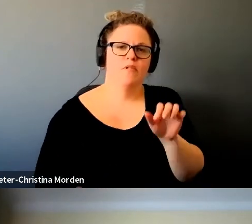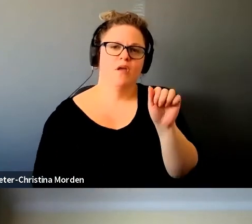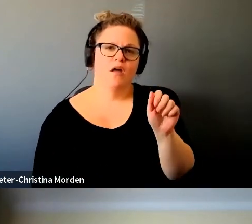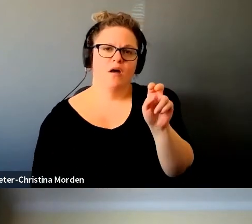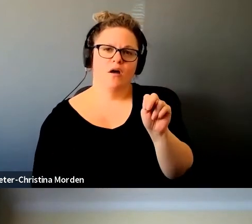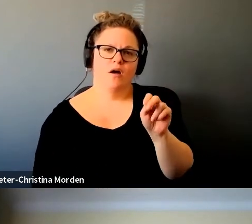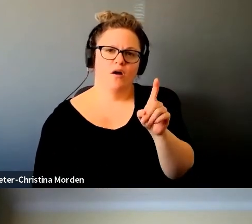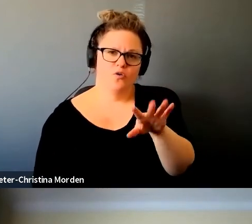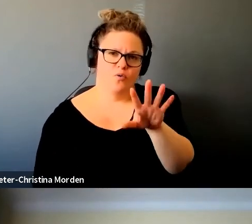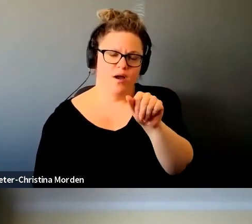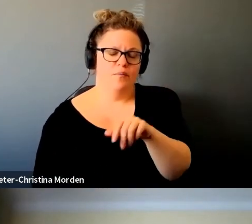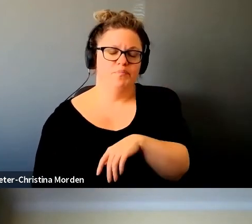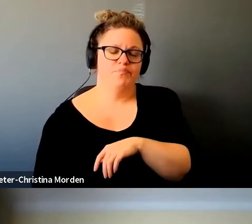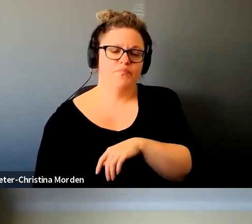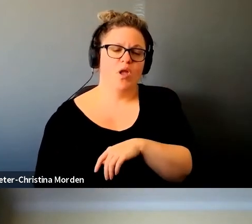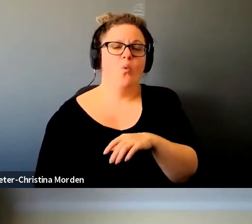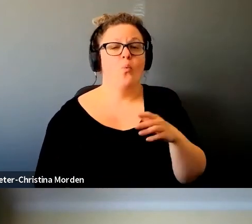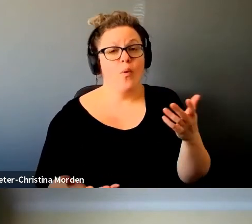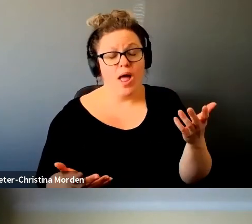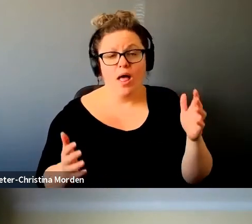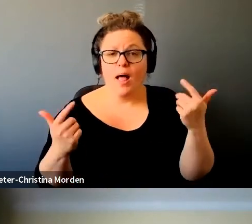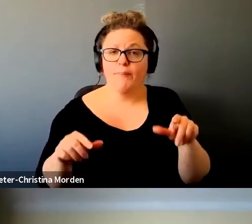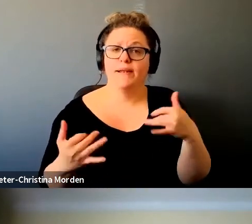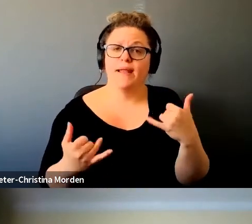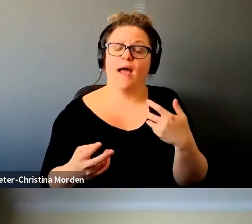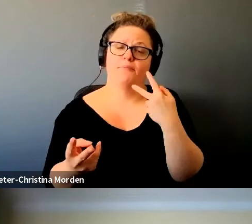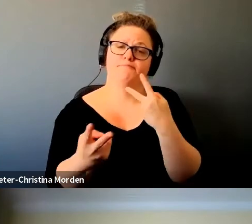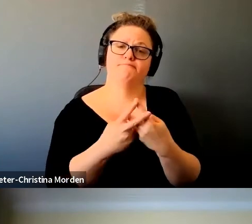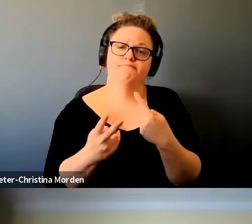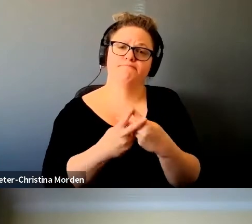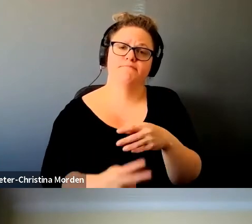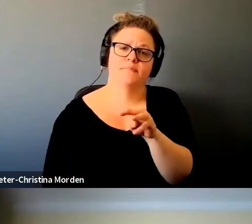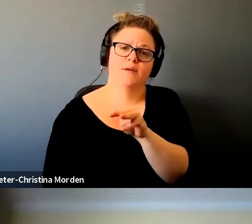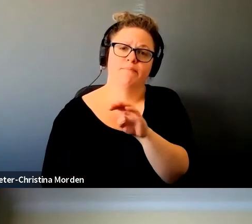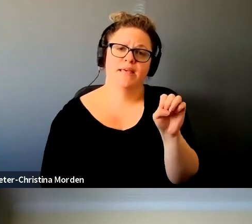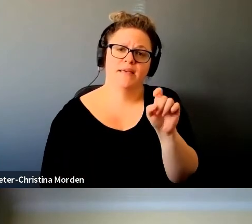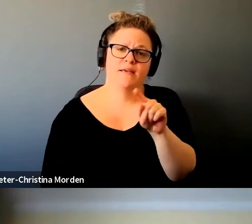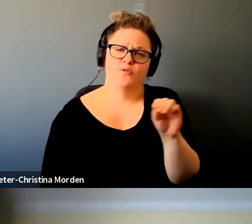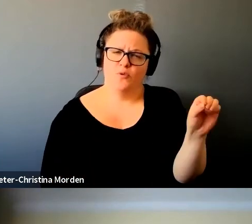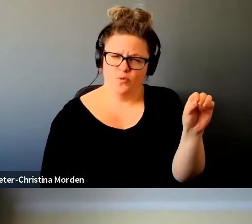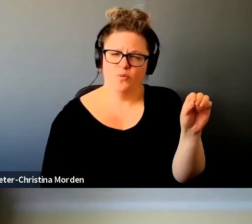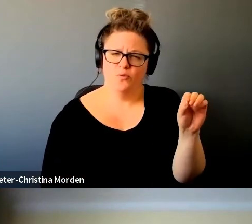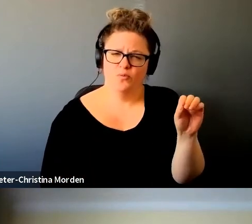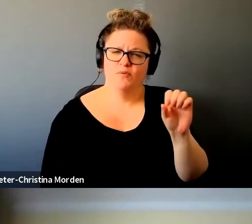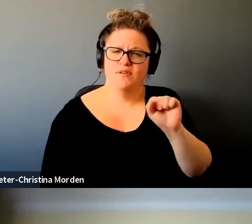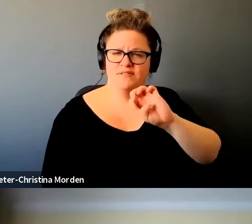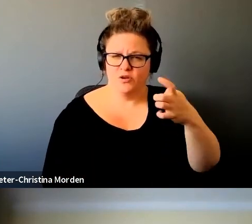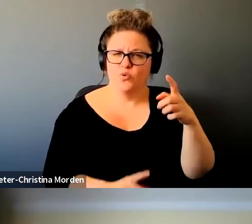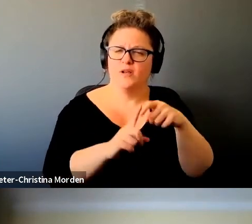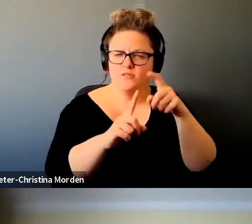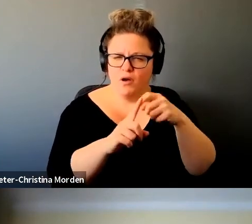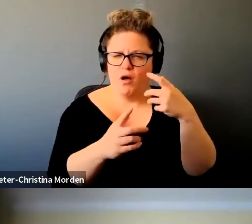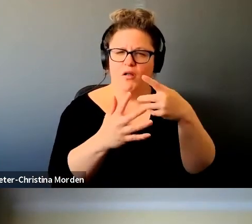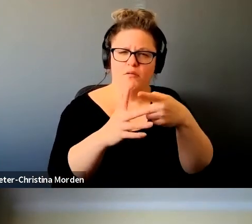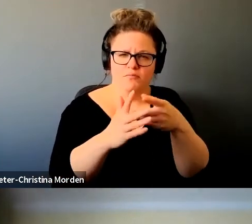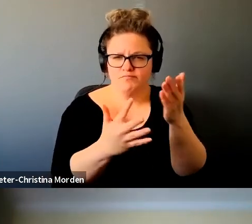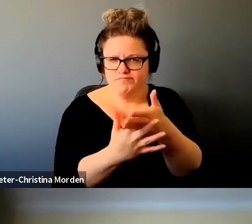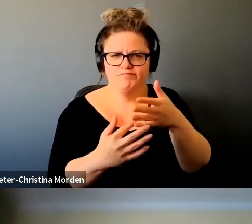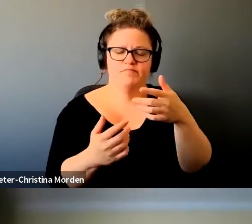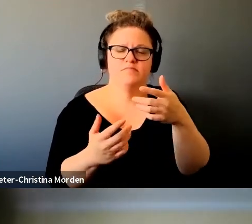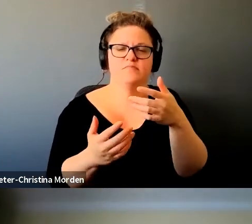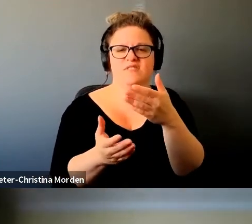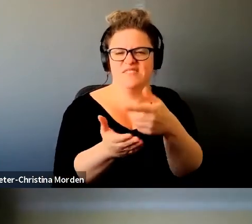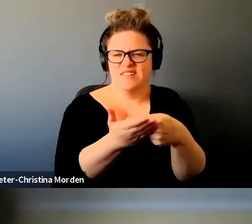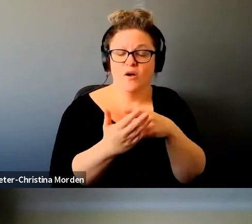now, because of all the Me Too stuff that has happened, and because of the discussion of